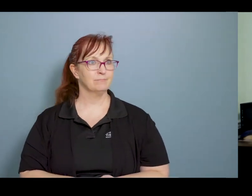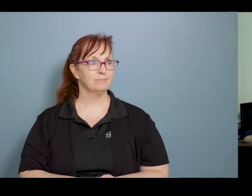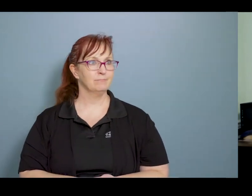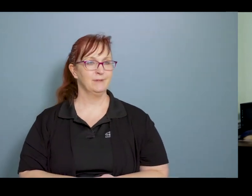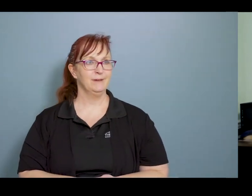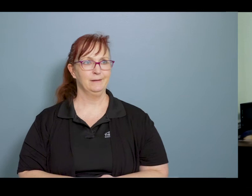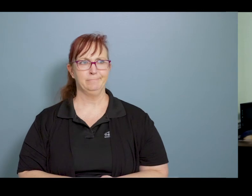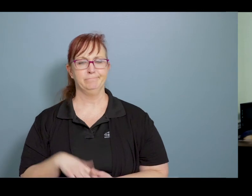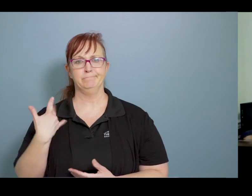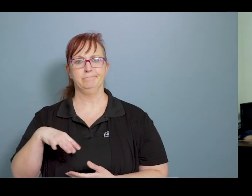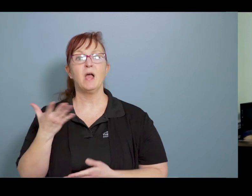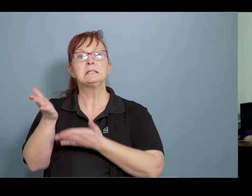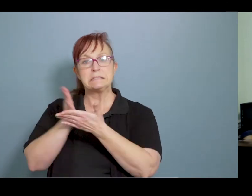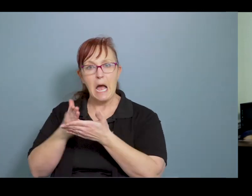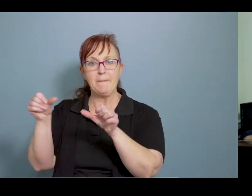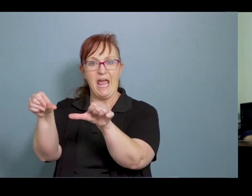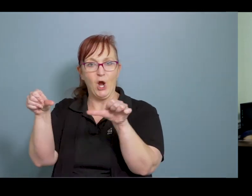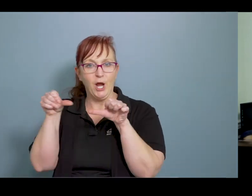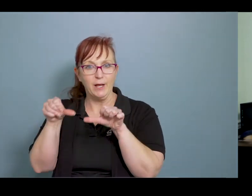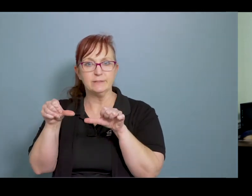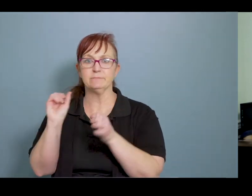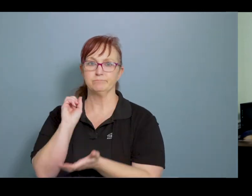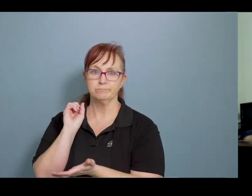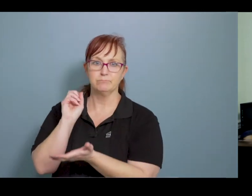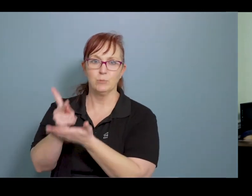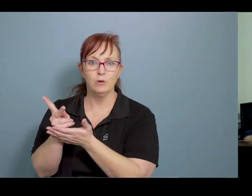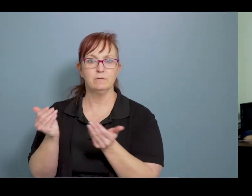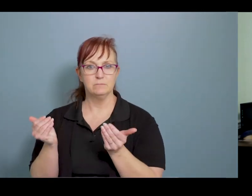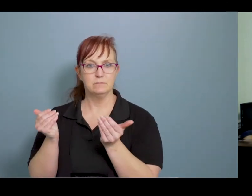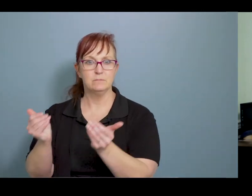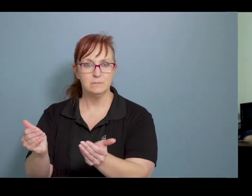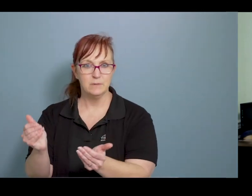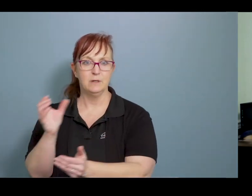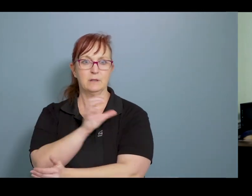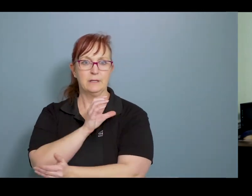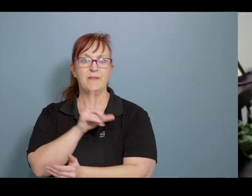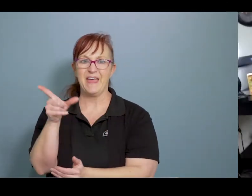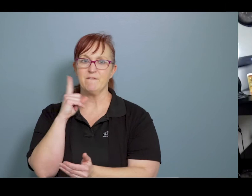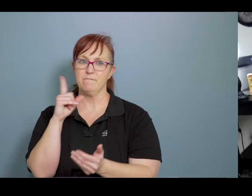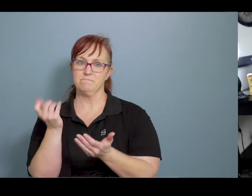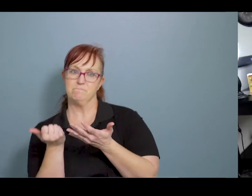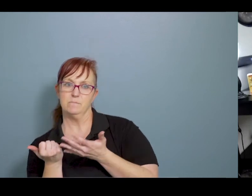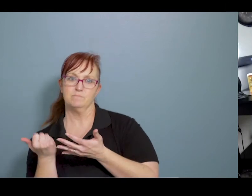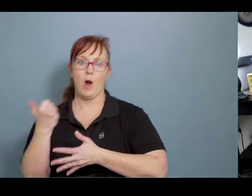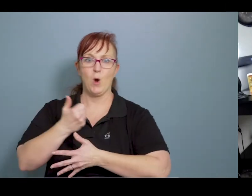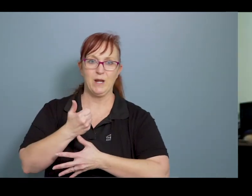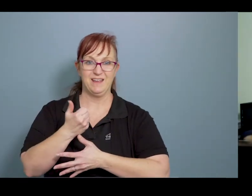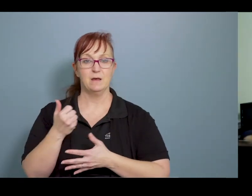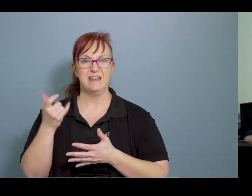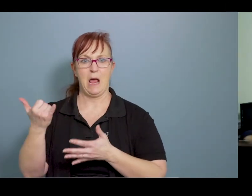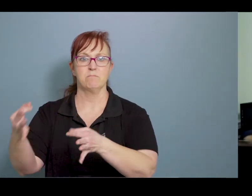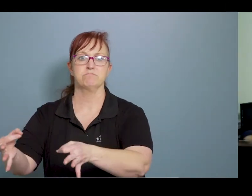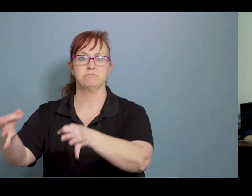areas that are in clinicals, they're in those medical offices, they likely do hit that priority